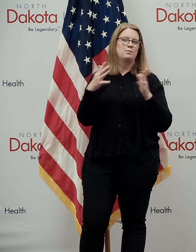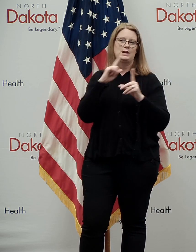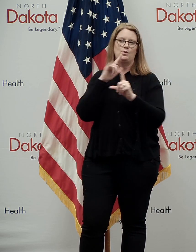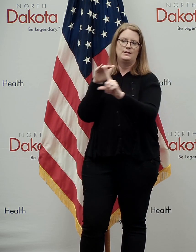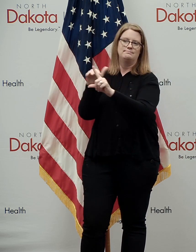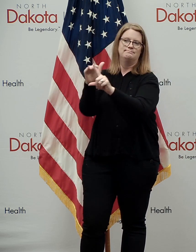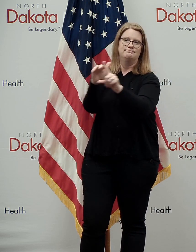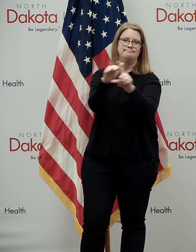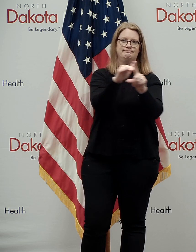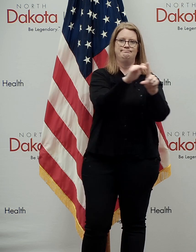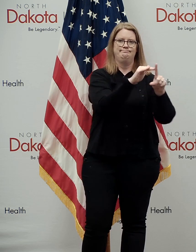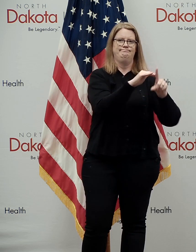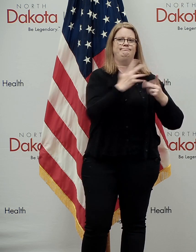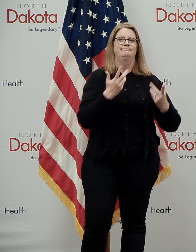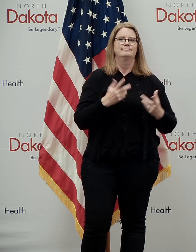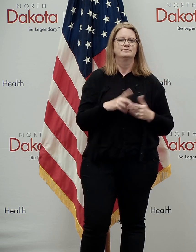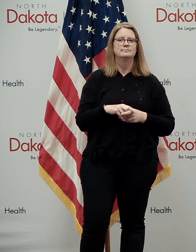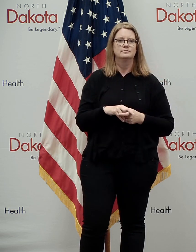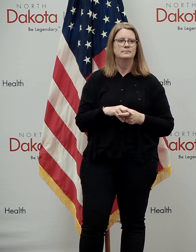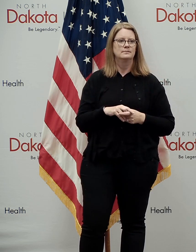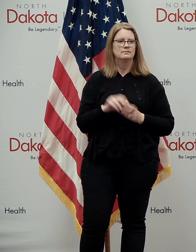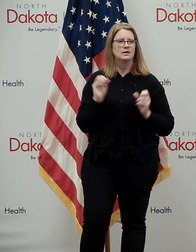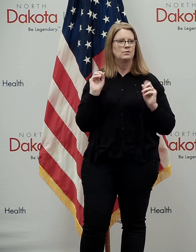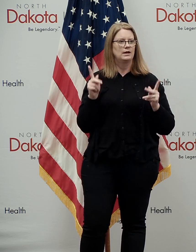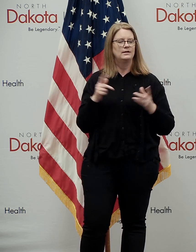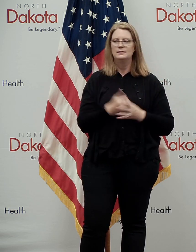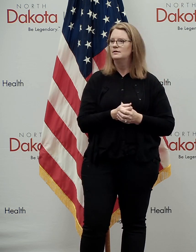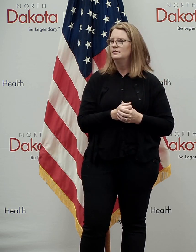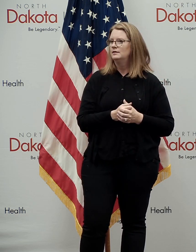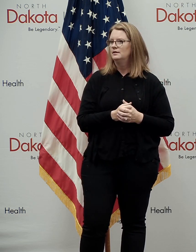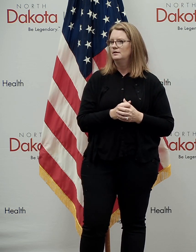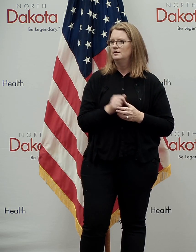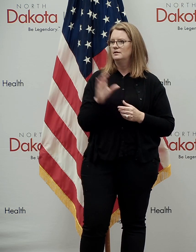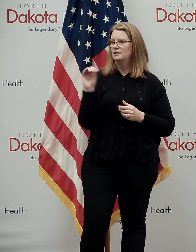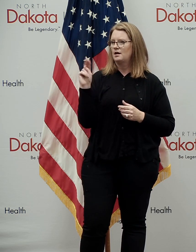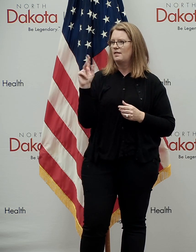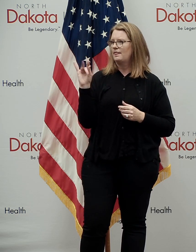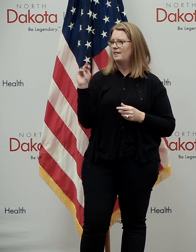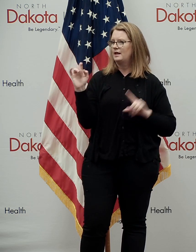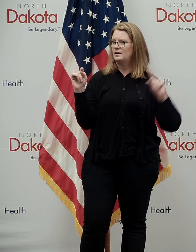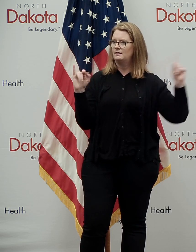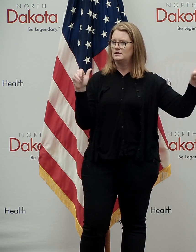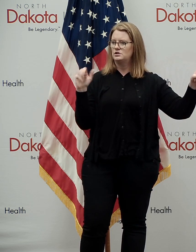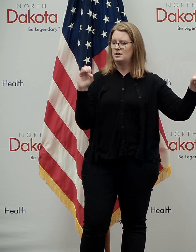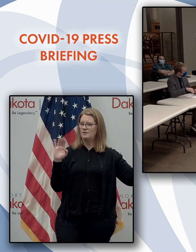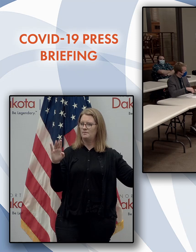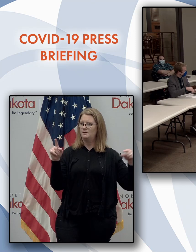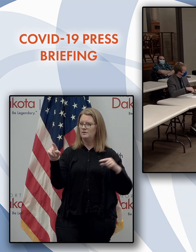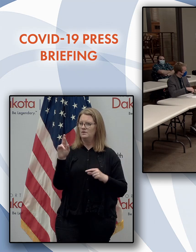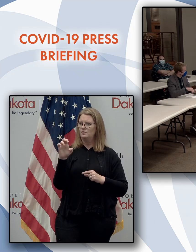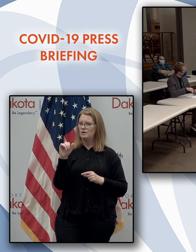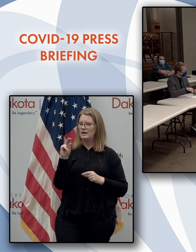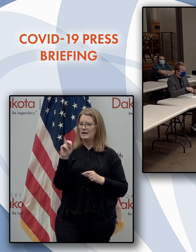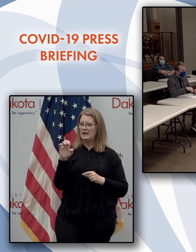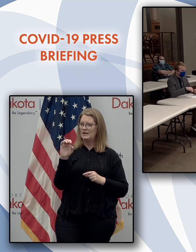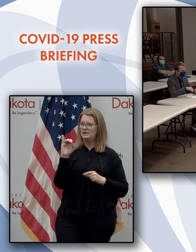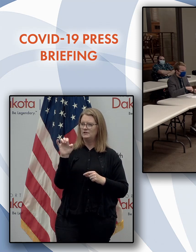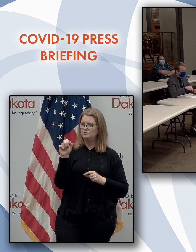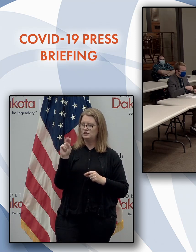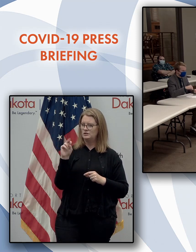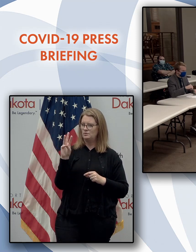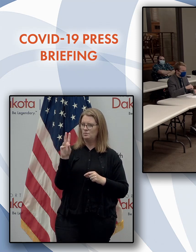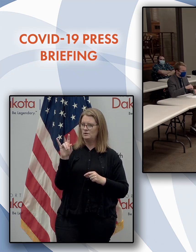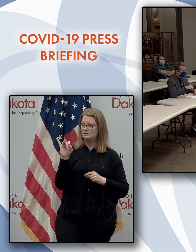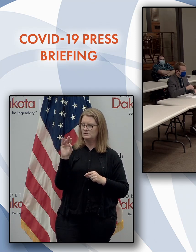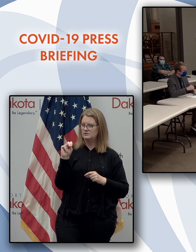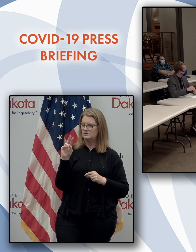some straight up marketing sense. Okay, going online and then back to Jacob. Renee Jean with the Williston